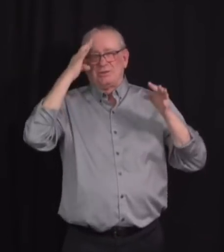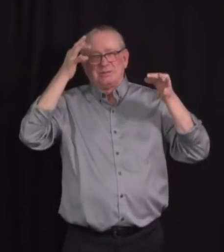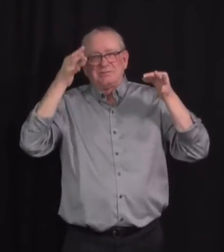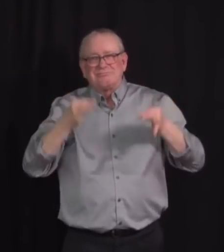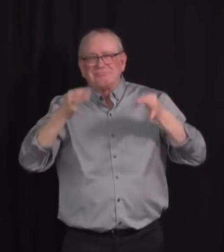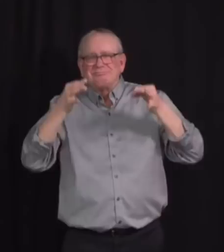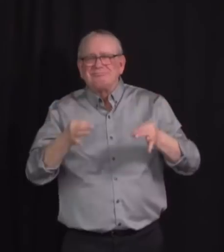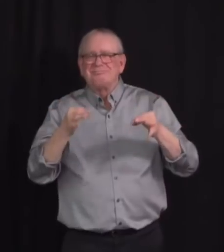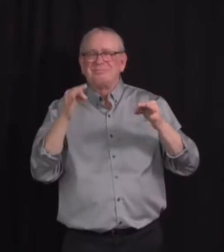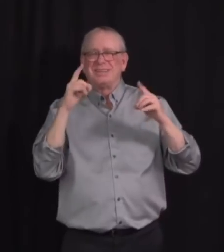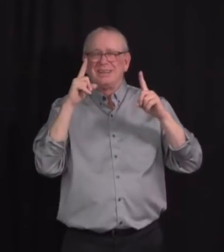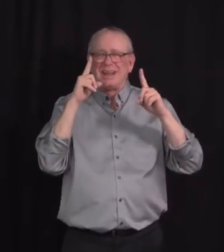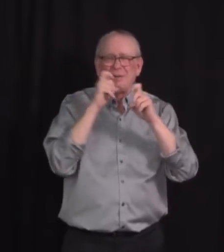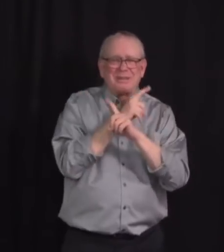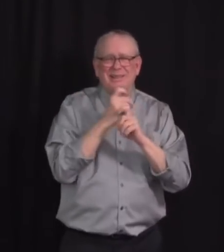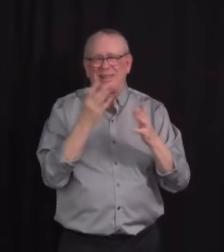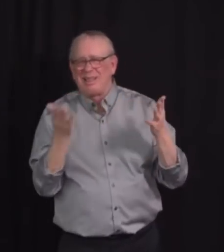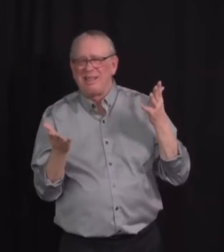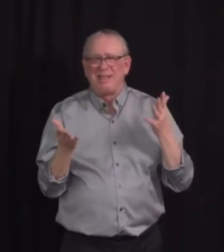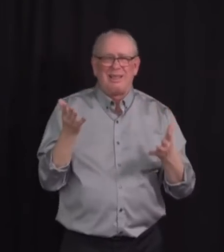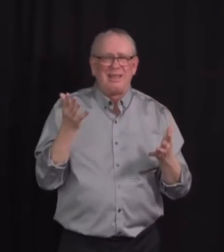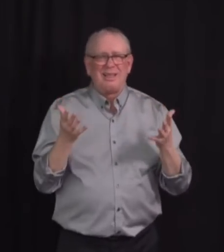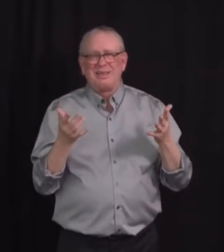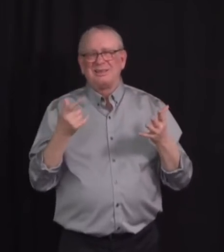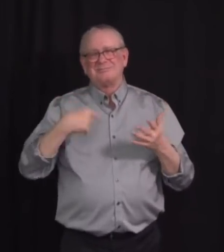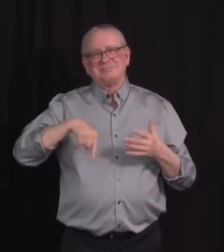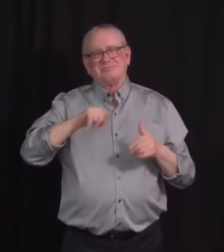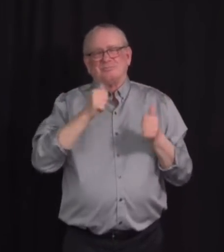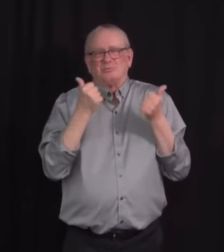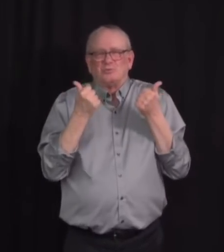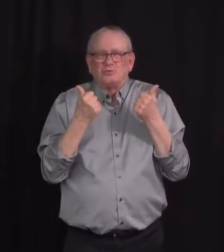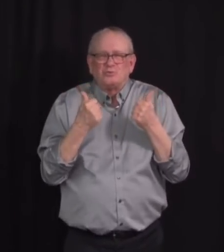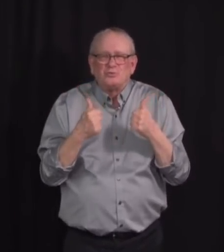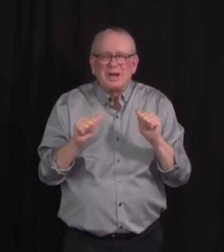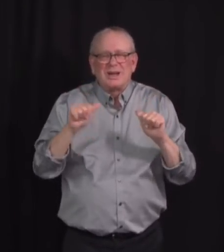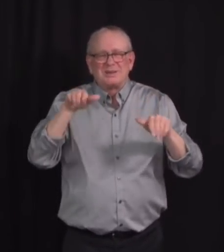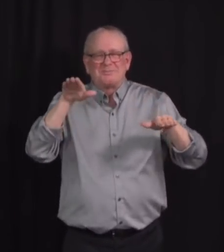to set the rules in a way that helps most people